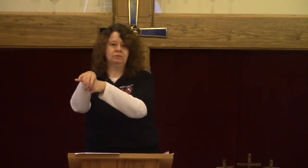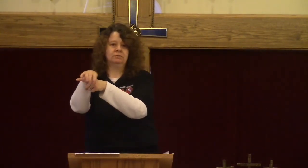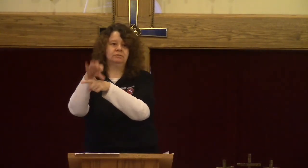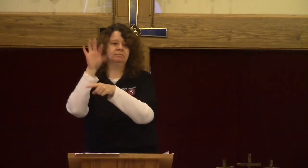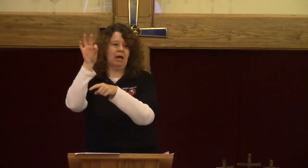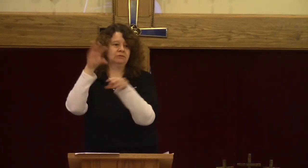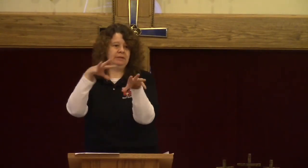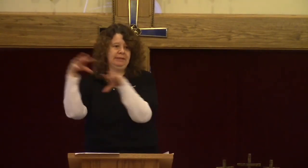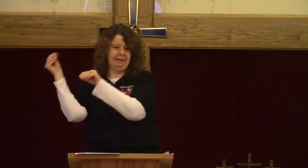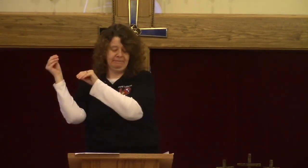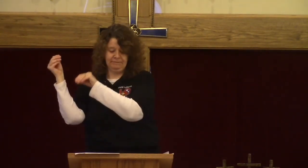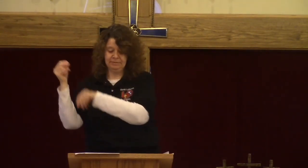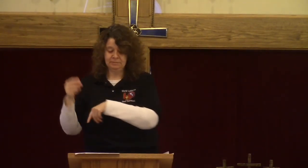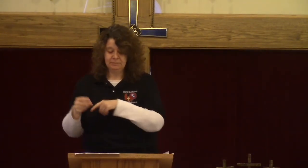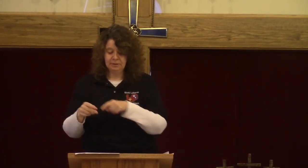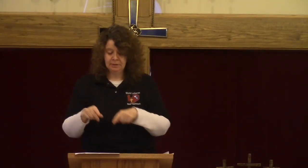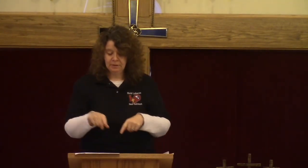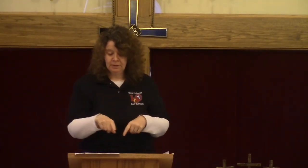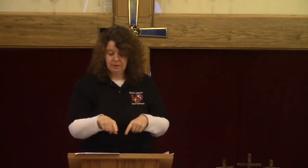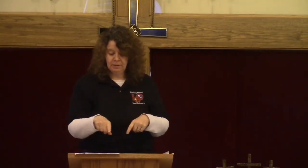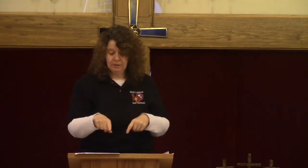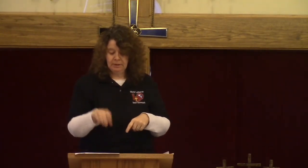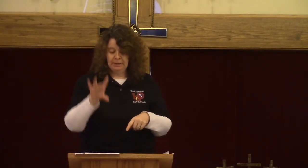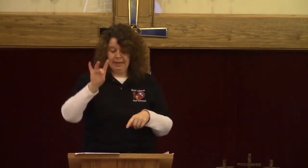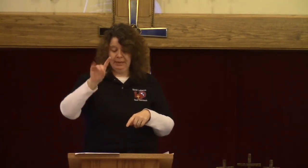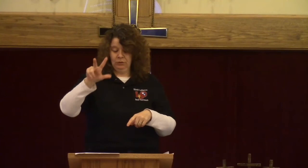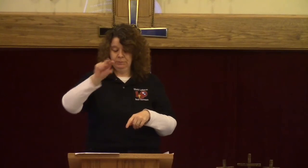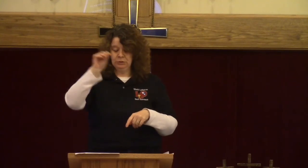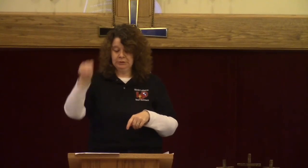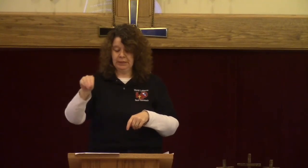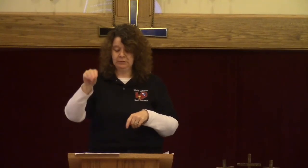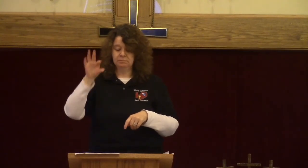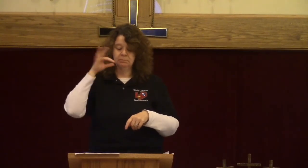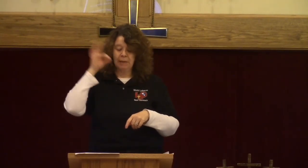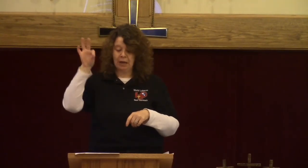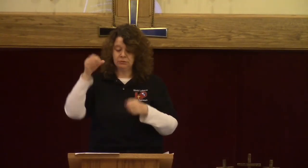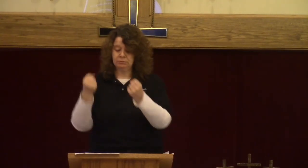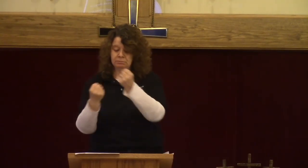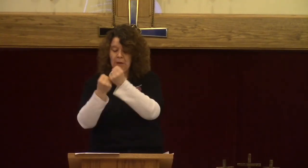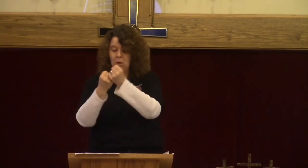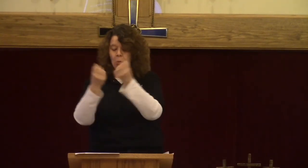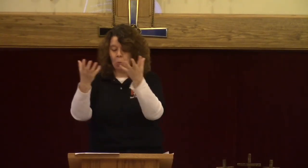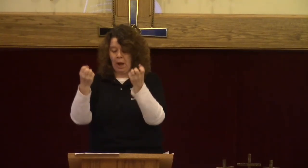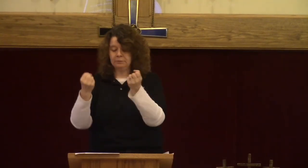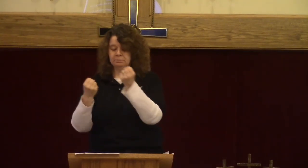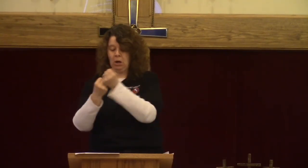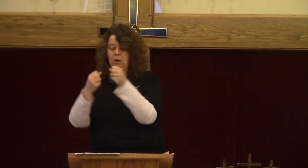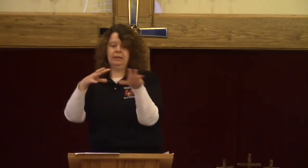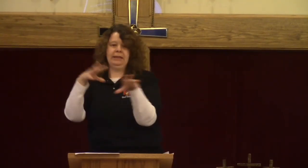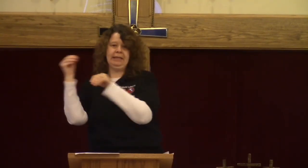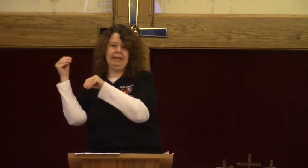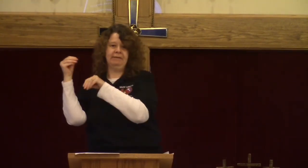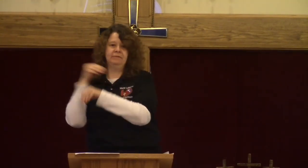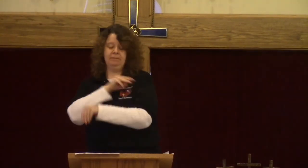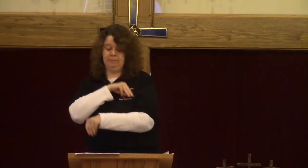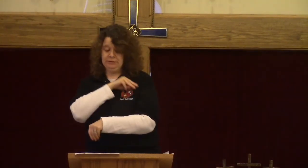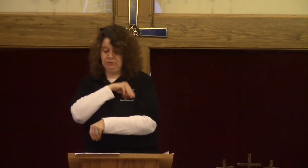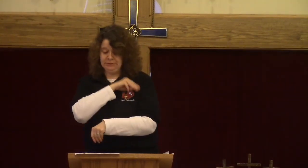61% of congregations have forced the pastor to leave. 83% of pastor spouses want their spouse to leave